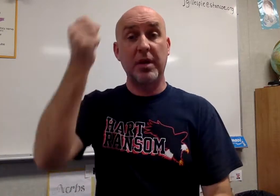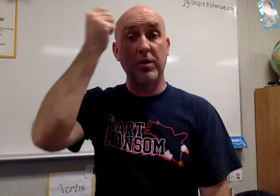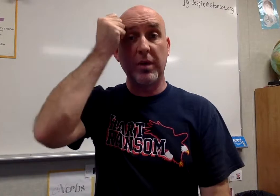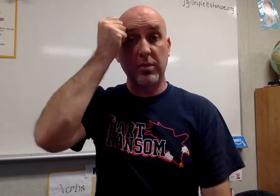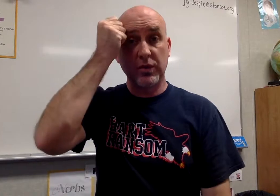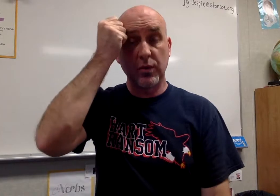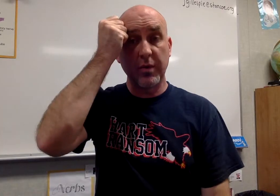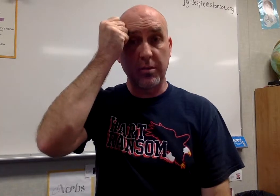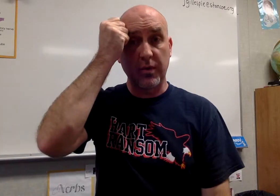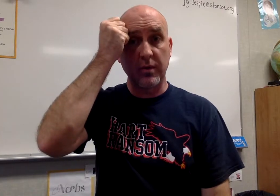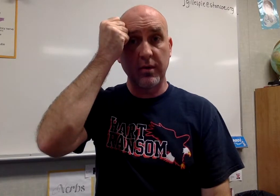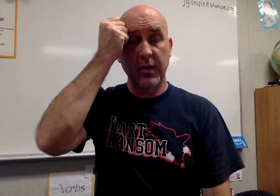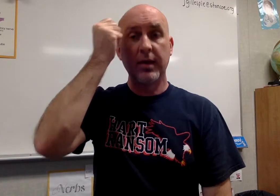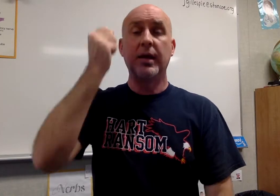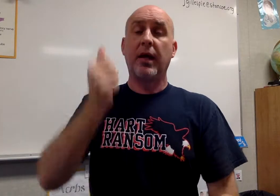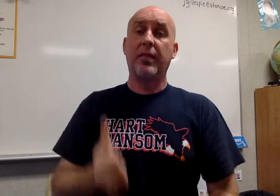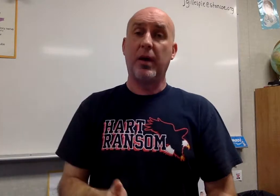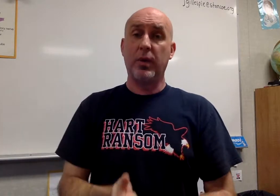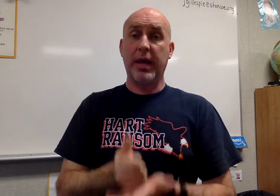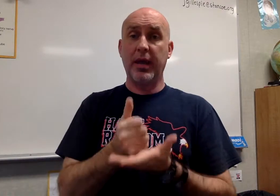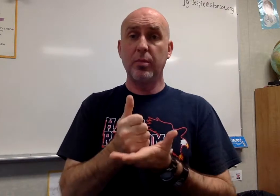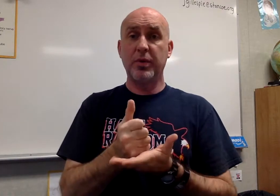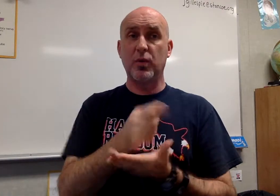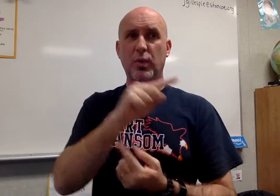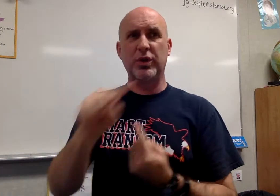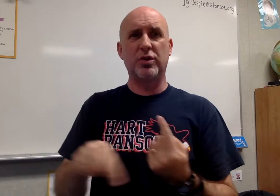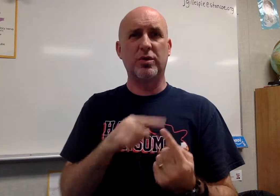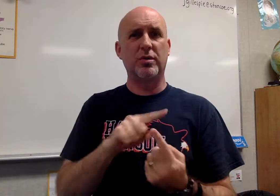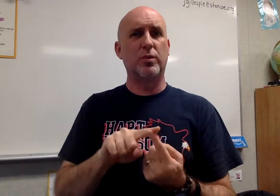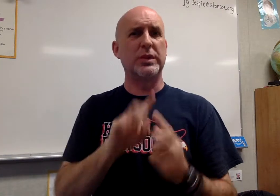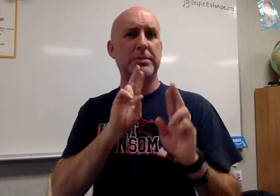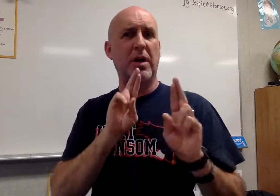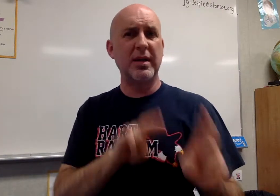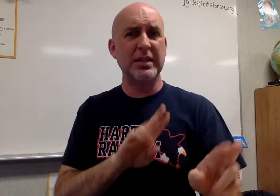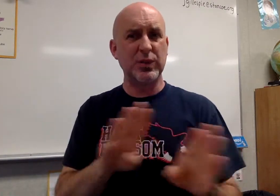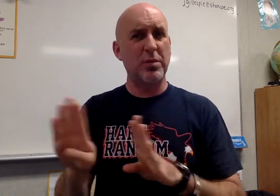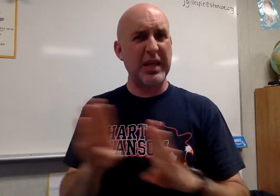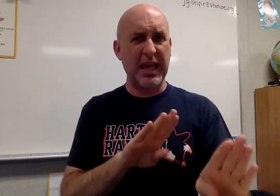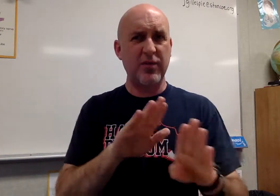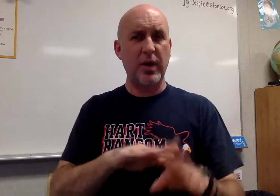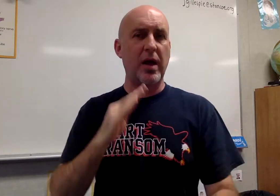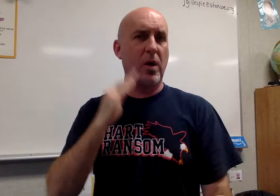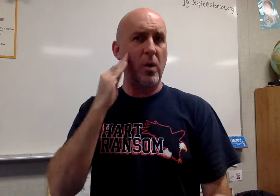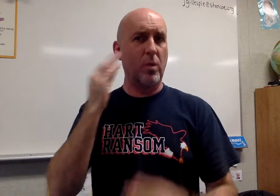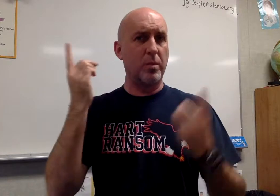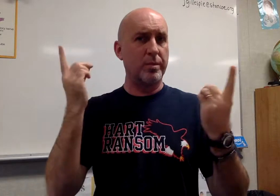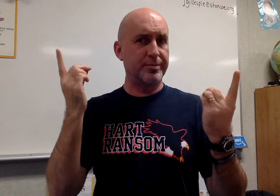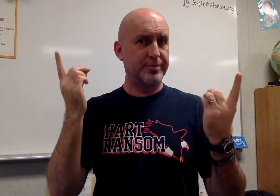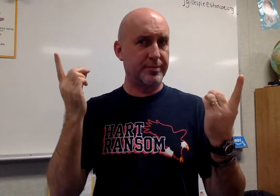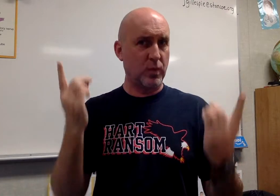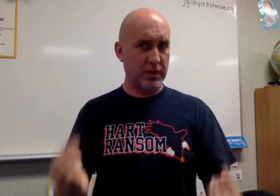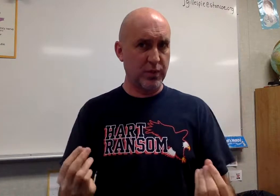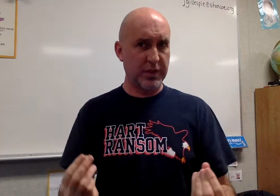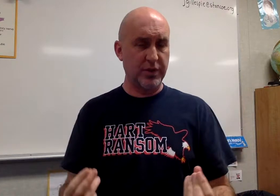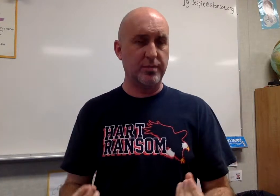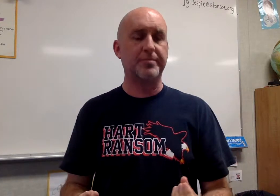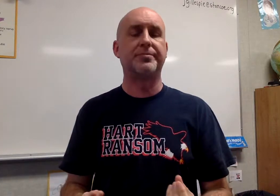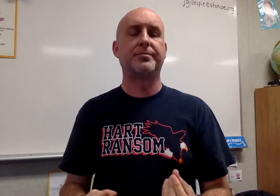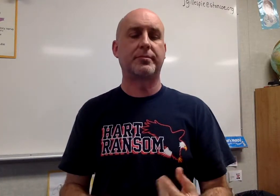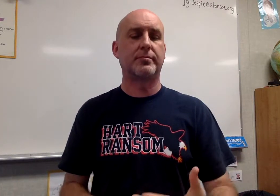be able to remember that would help you when you're responding to a behavior at home. What do we do?